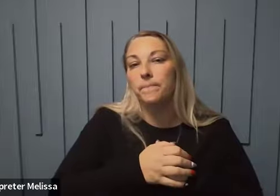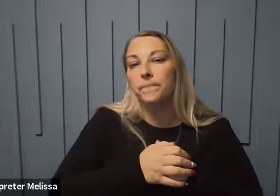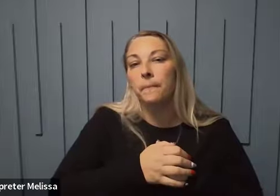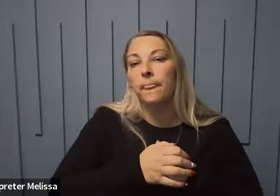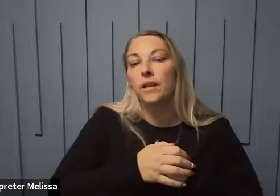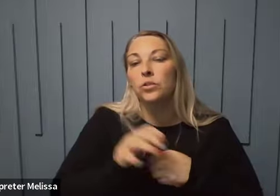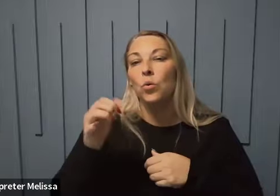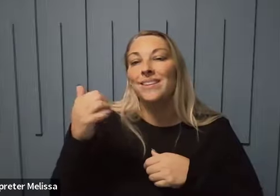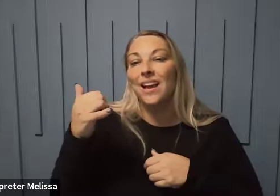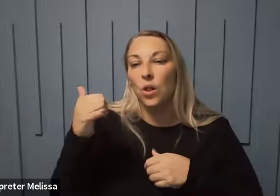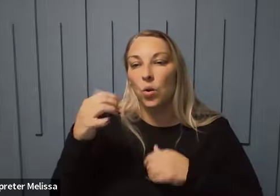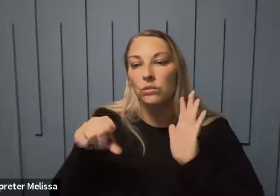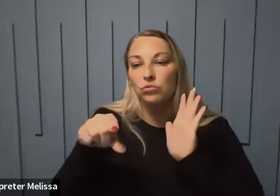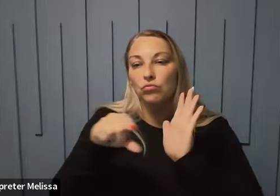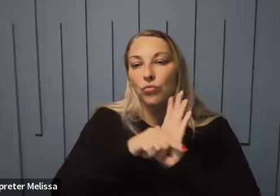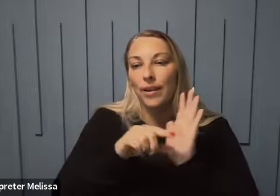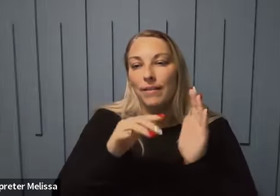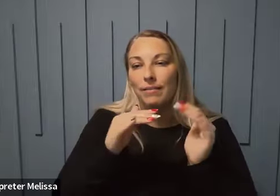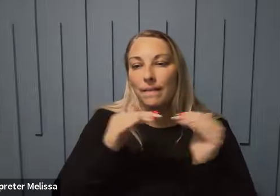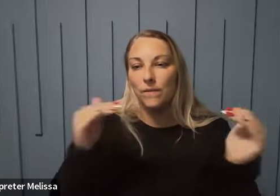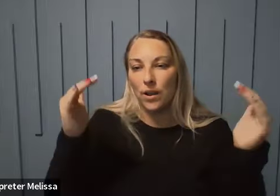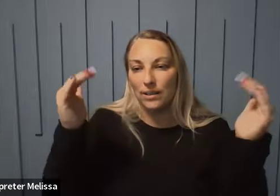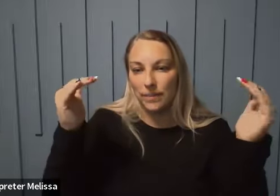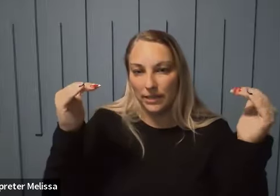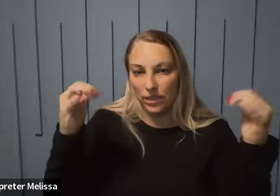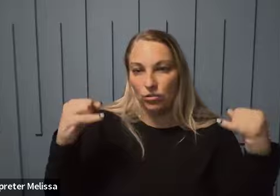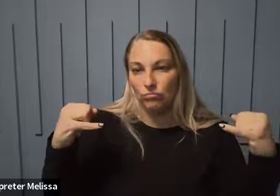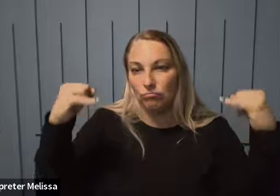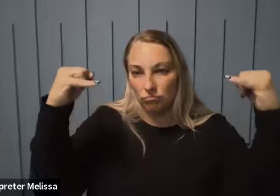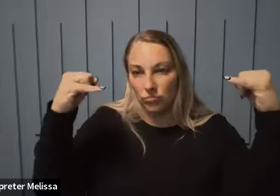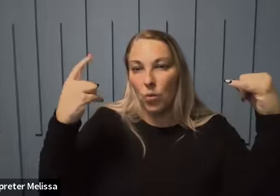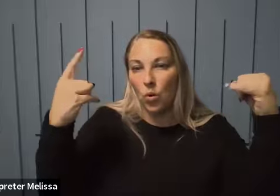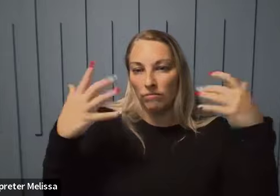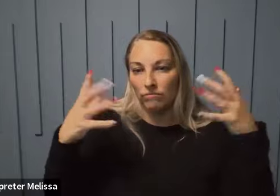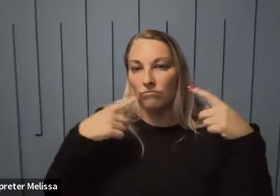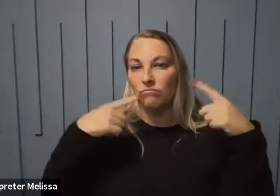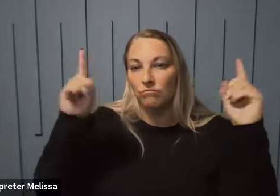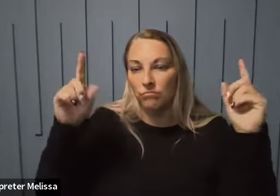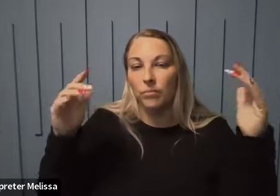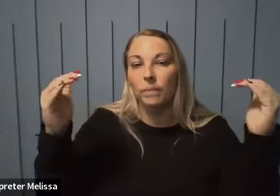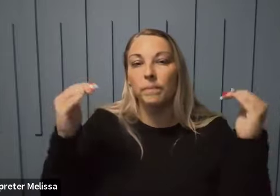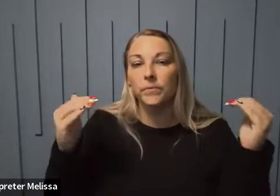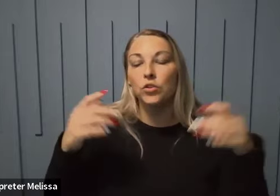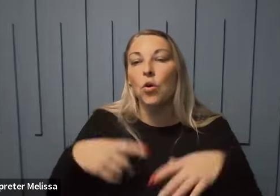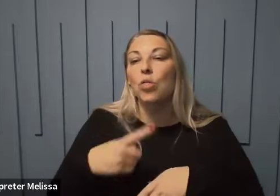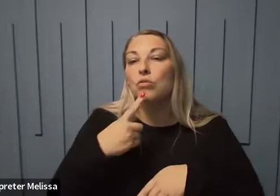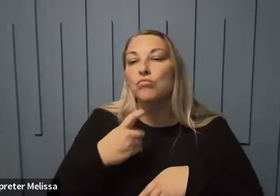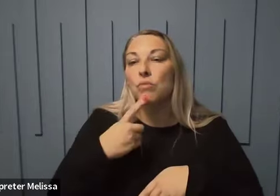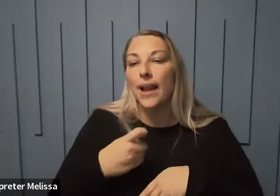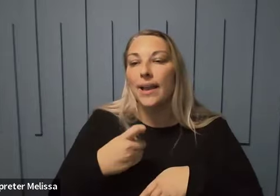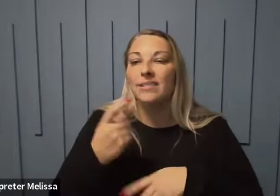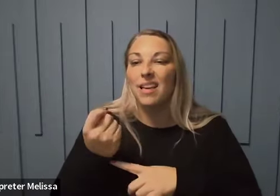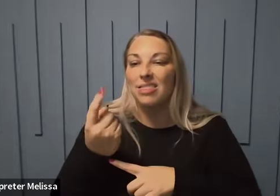which were grade level expectations. The red indicates end of 11th grade expectations, so just 1